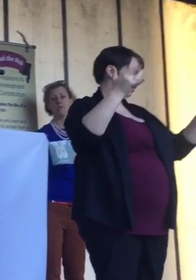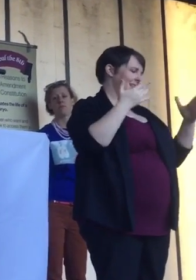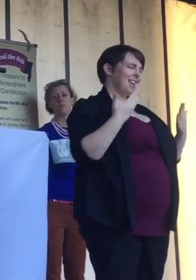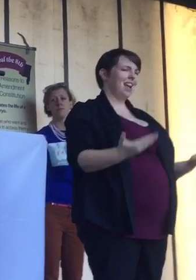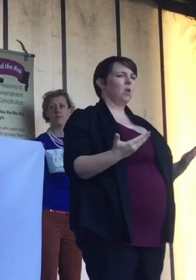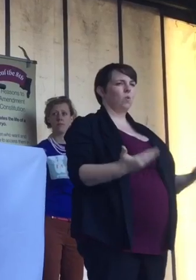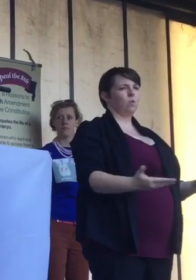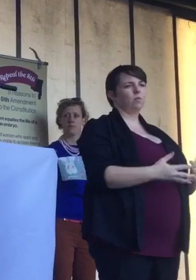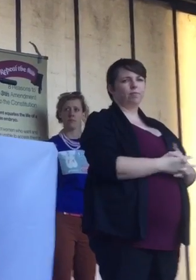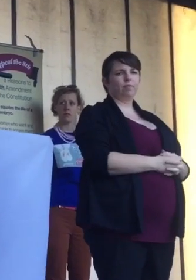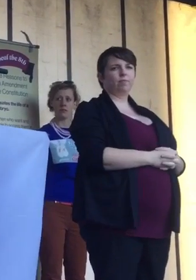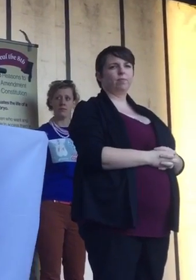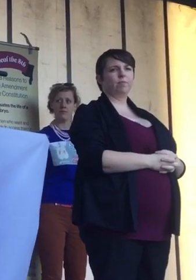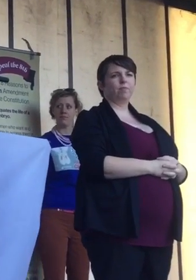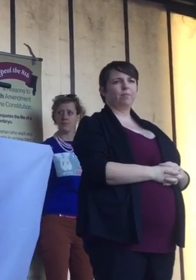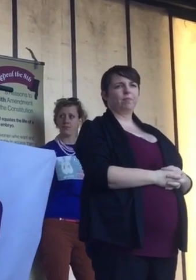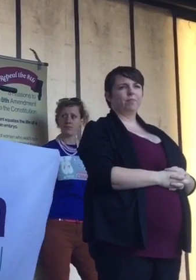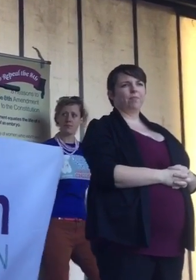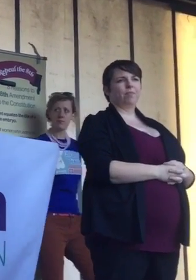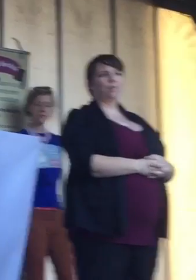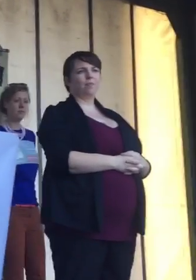now.